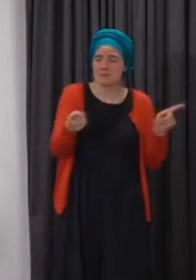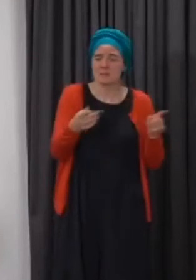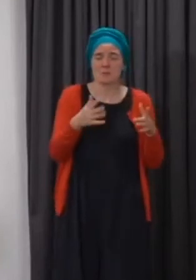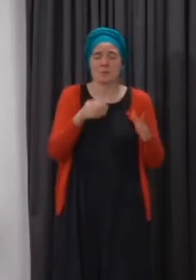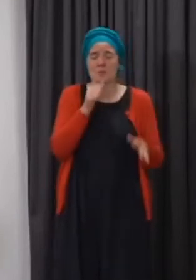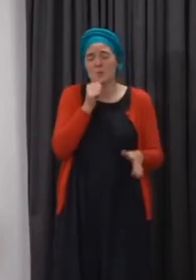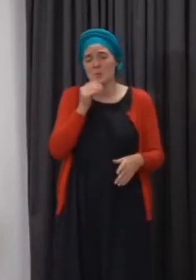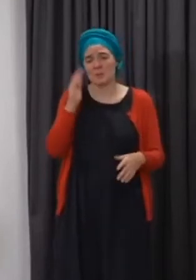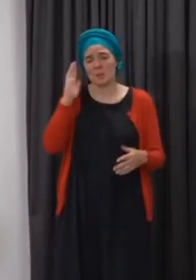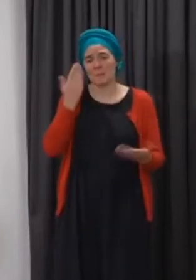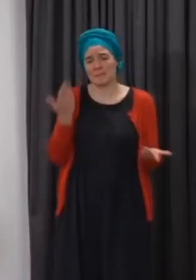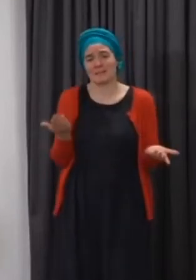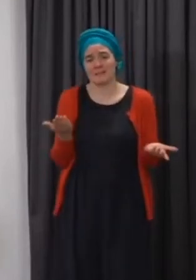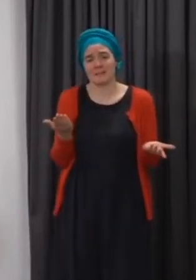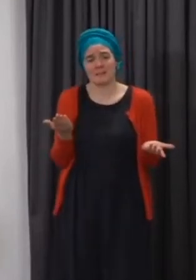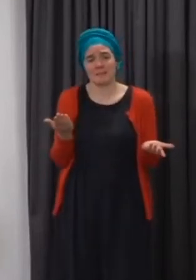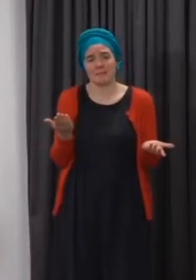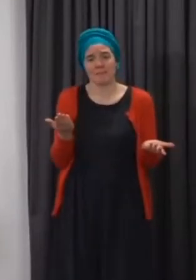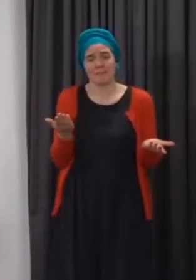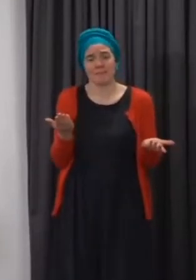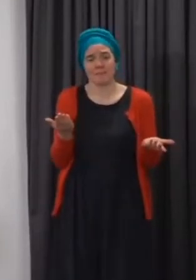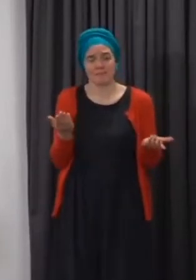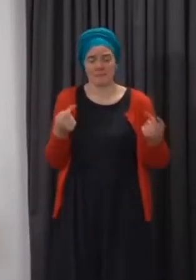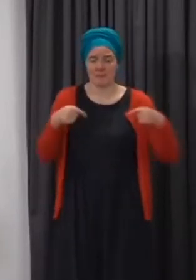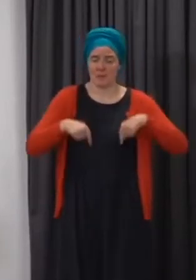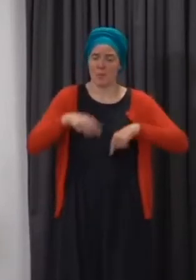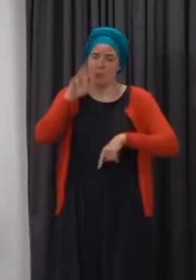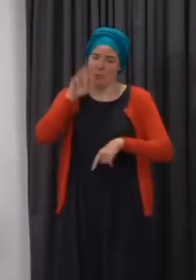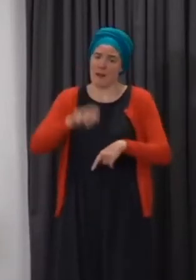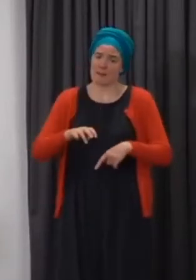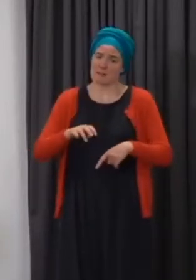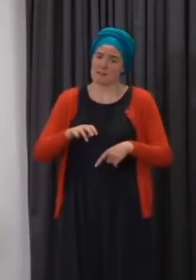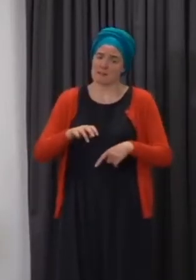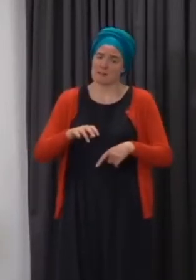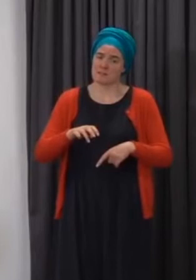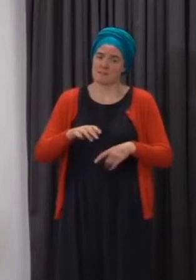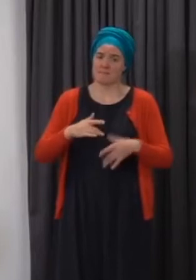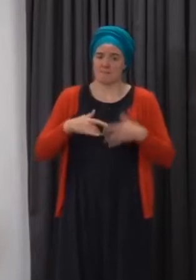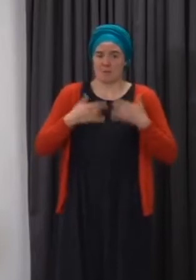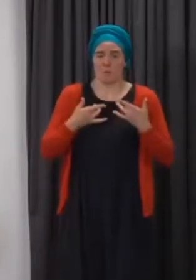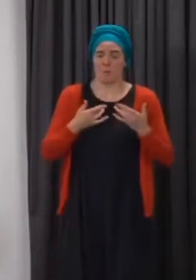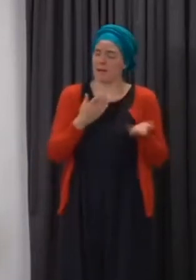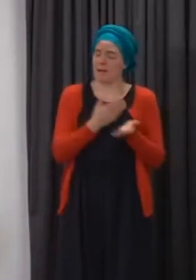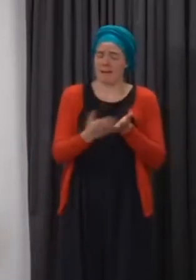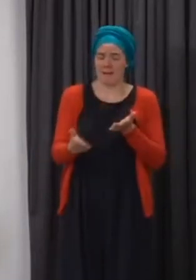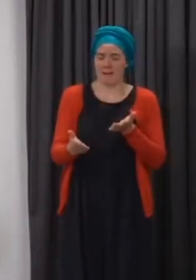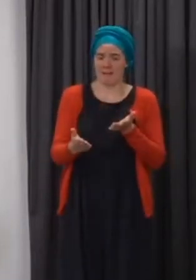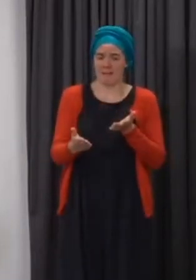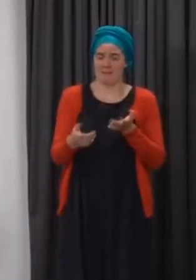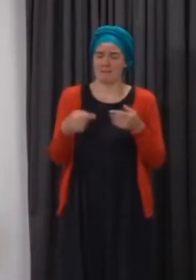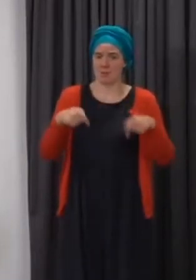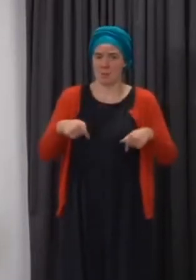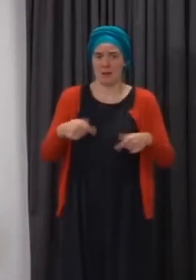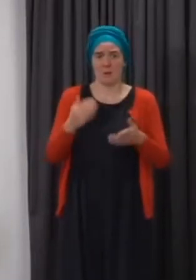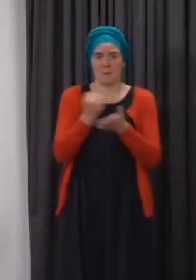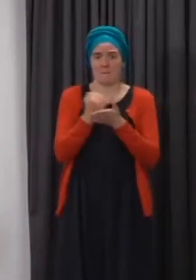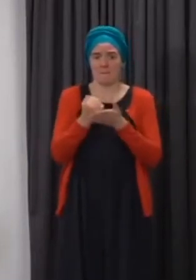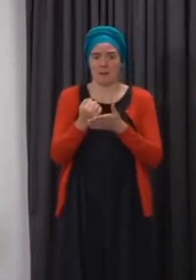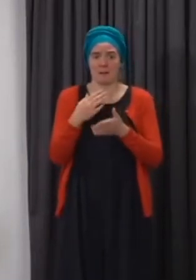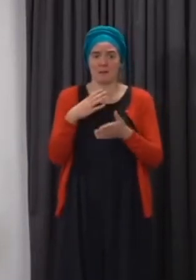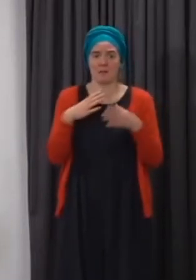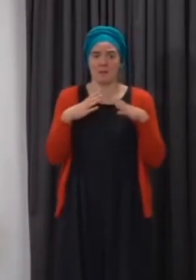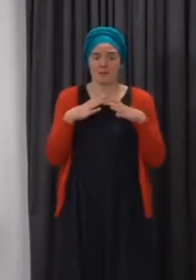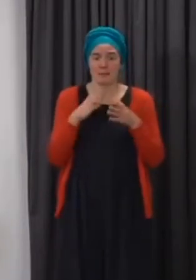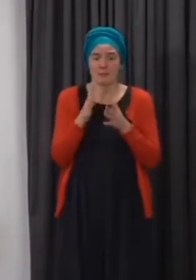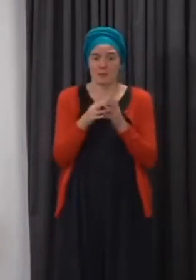interpretation. Our perspective on Wales is really clear, and particularly ahead of this bank holiday weekend, the guidance is still to stay at home.